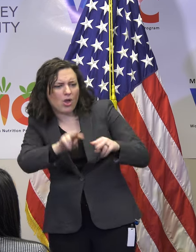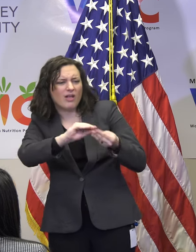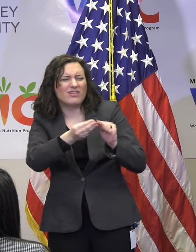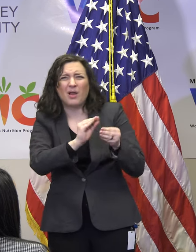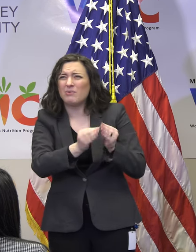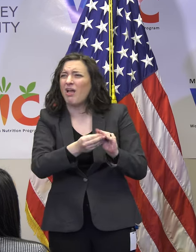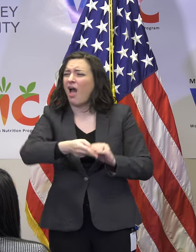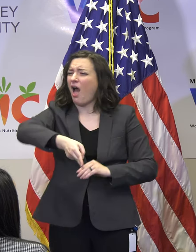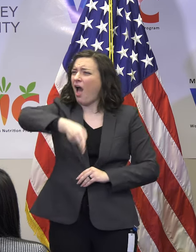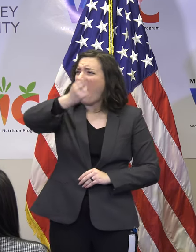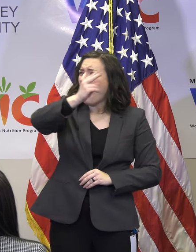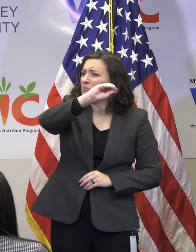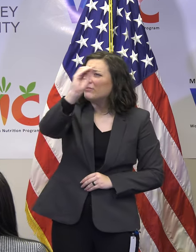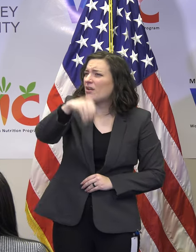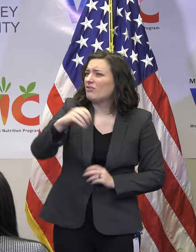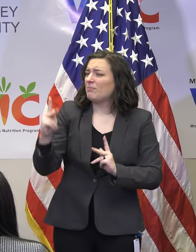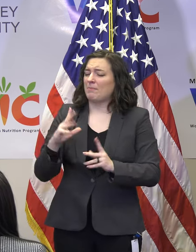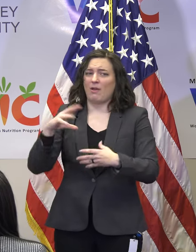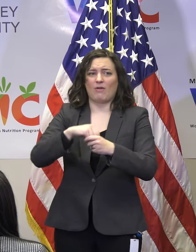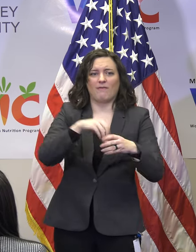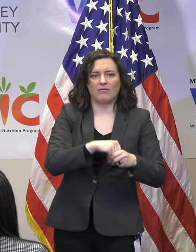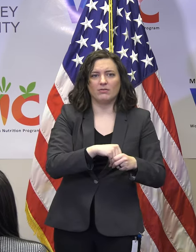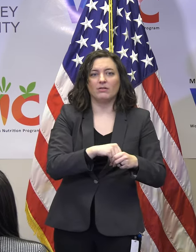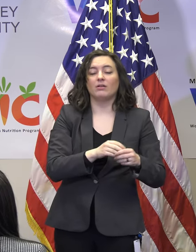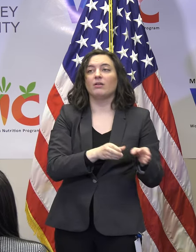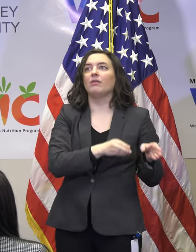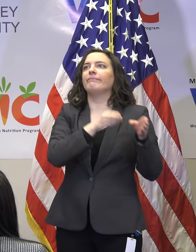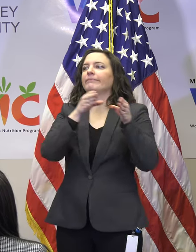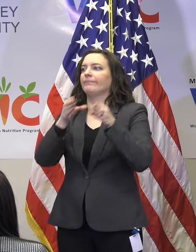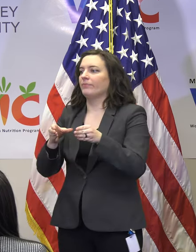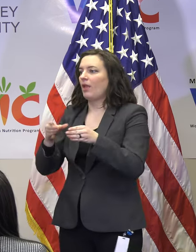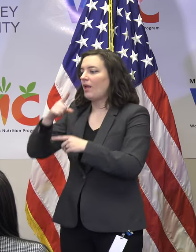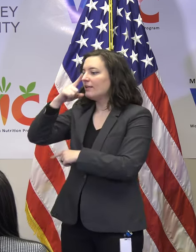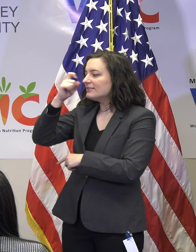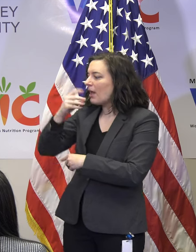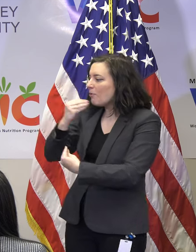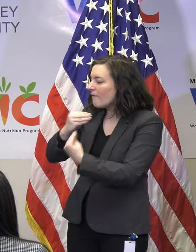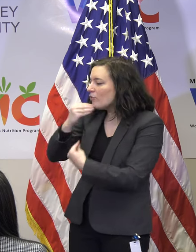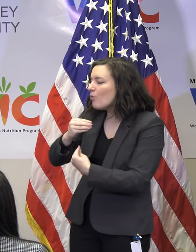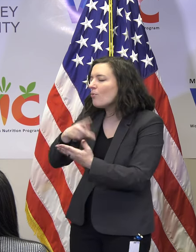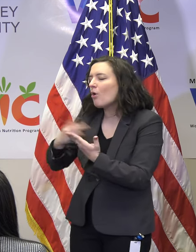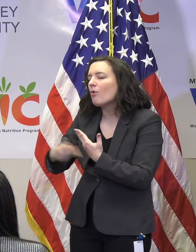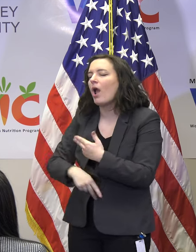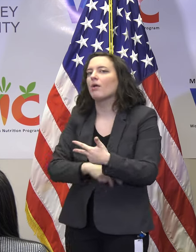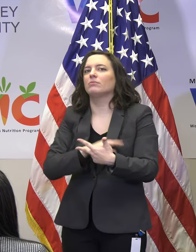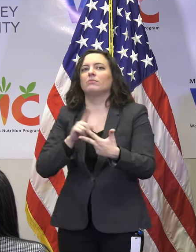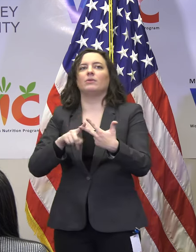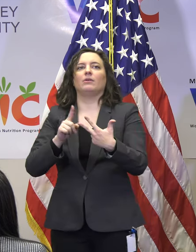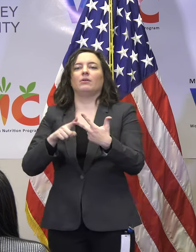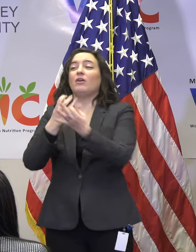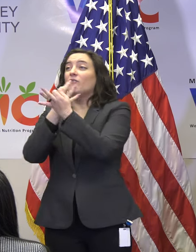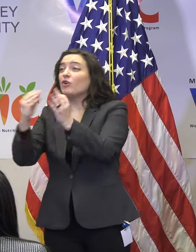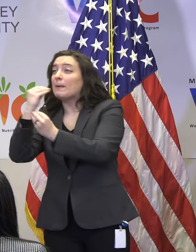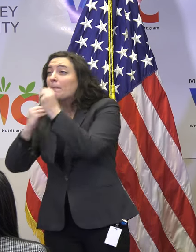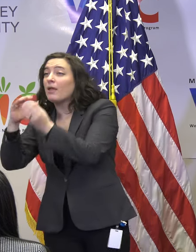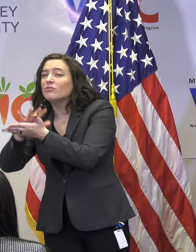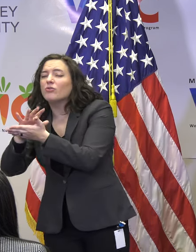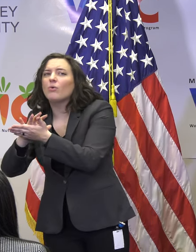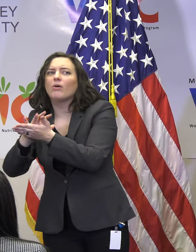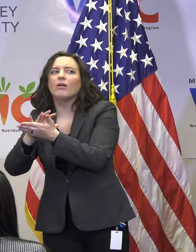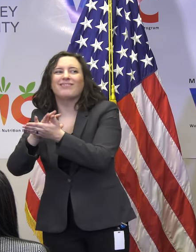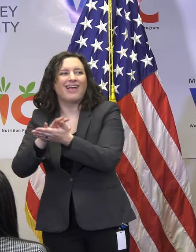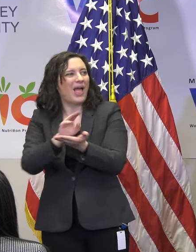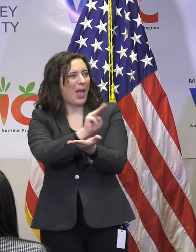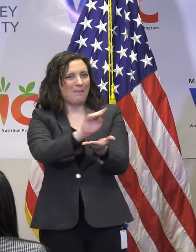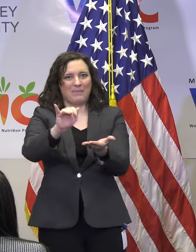at the summer feeding program, you look at universal free meals, the folks from Minnesota can genuinely be proud of the people who